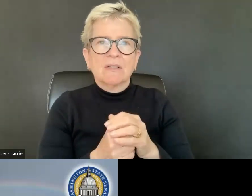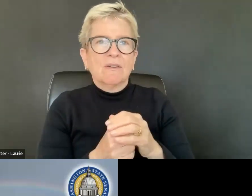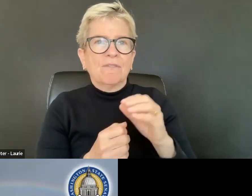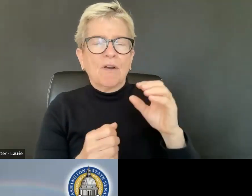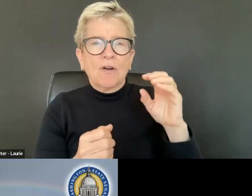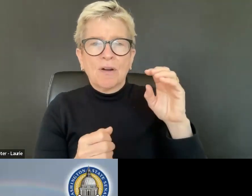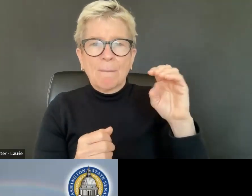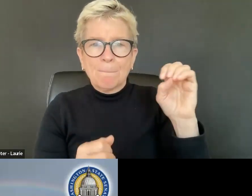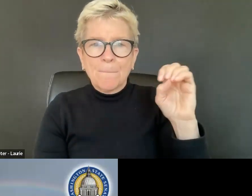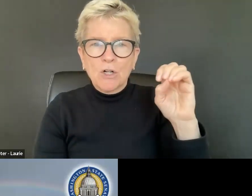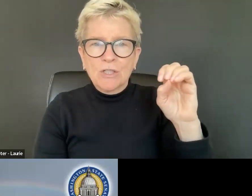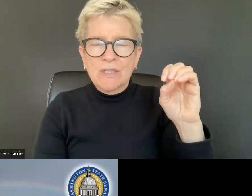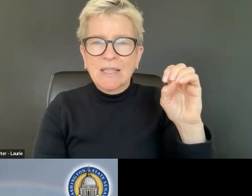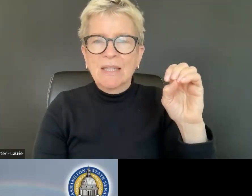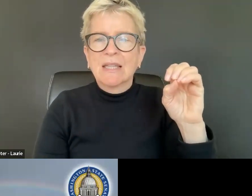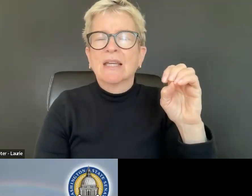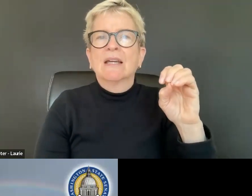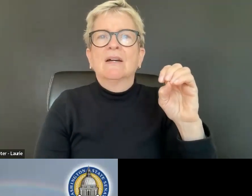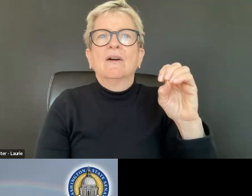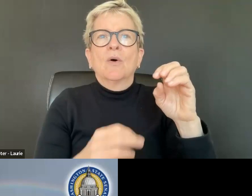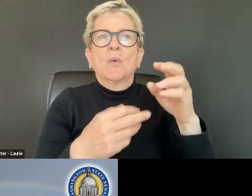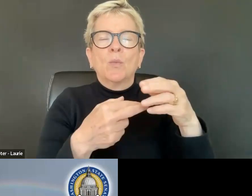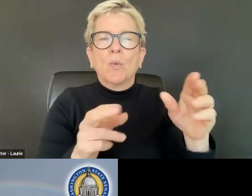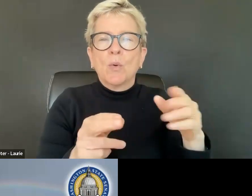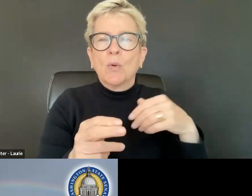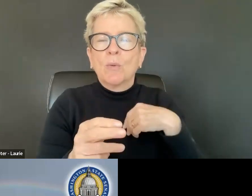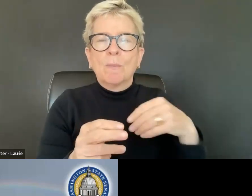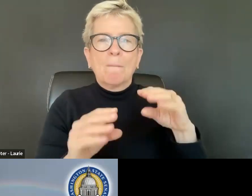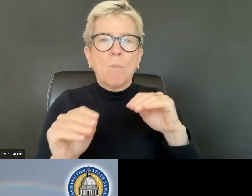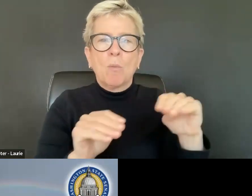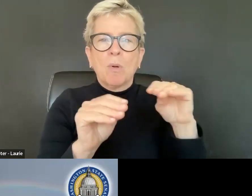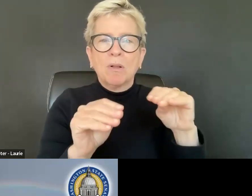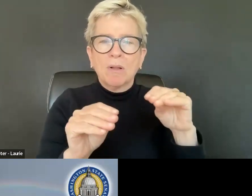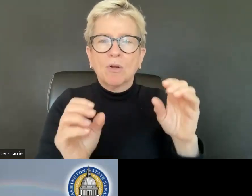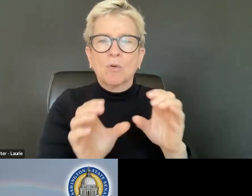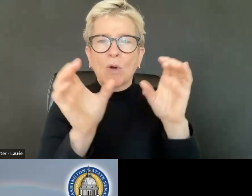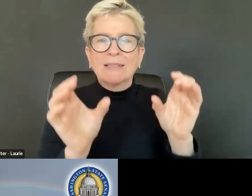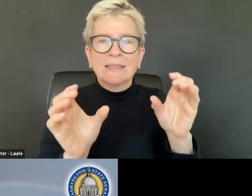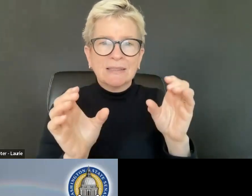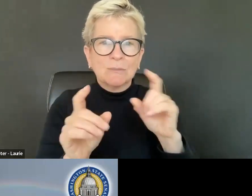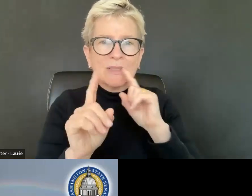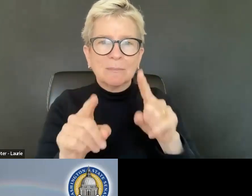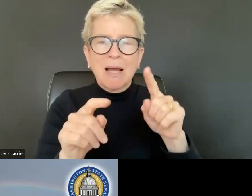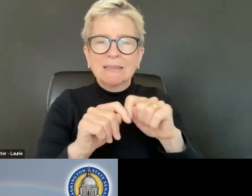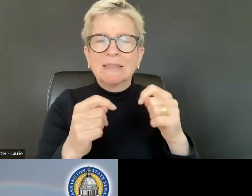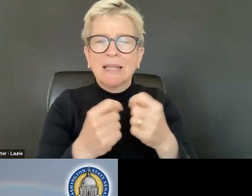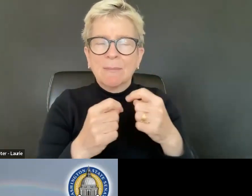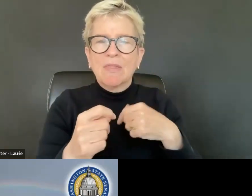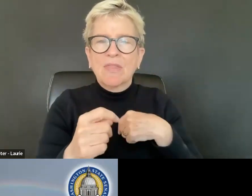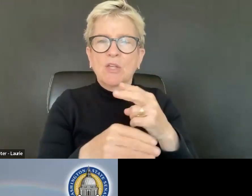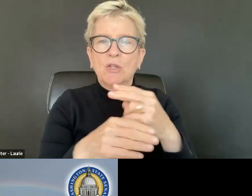crisis mobile response team, like you name it, and really making sure we're utilizing peers at every step of the way.